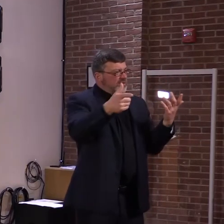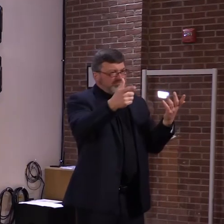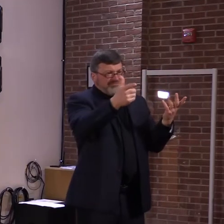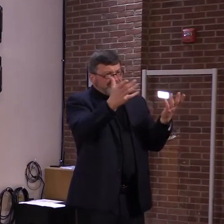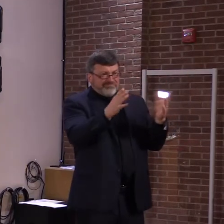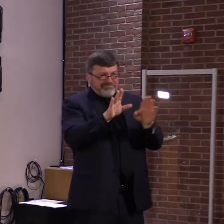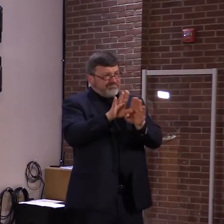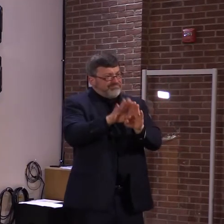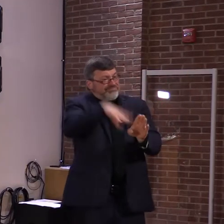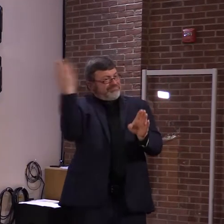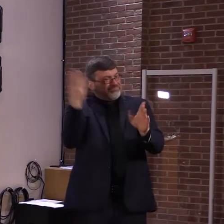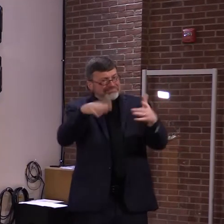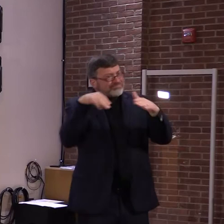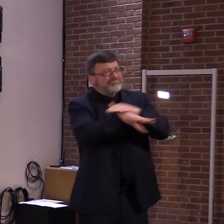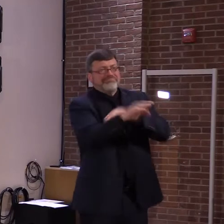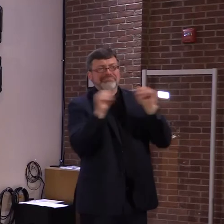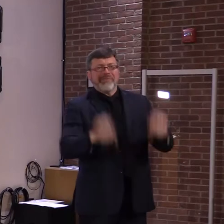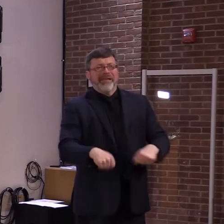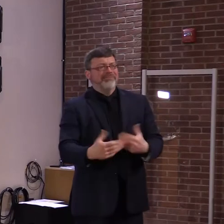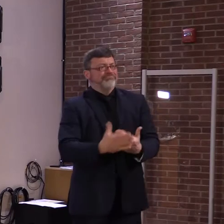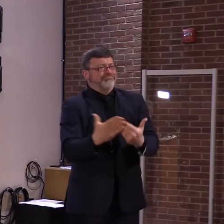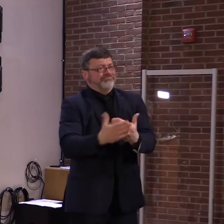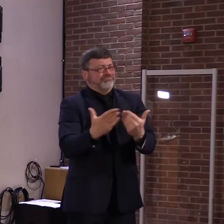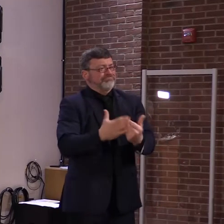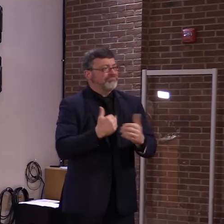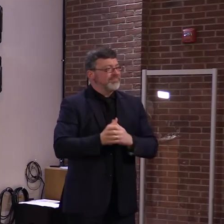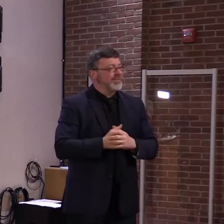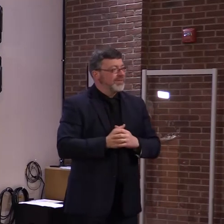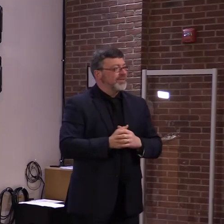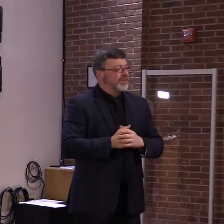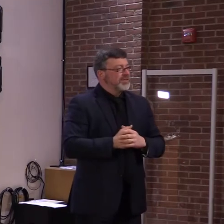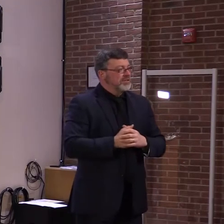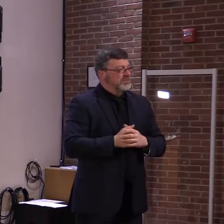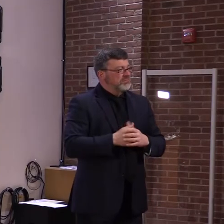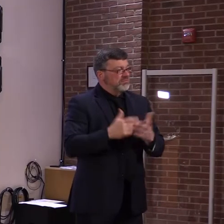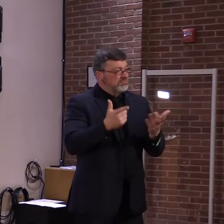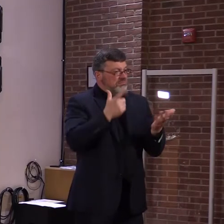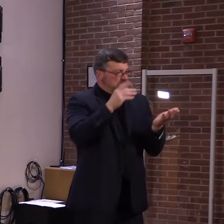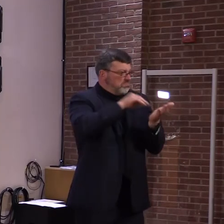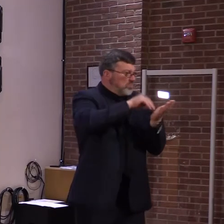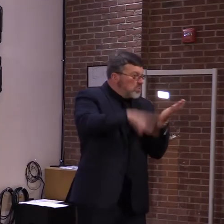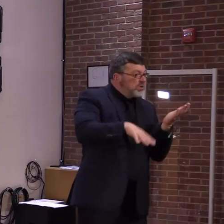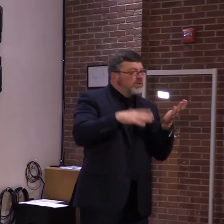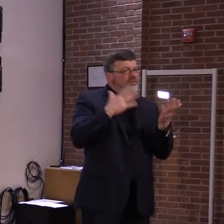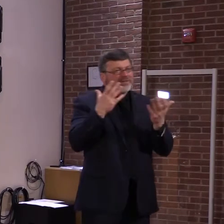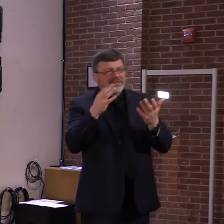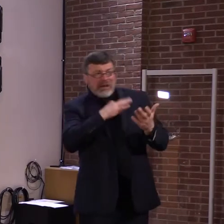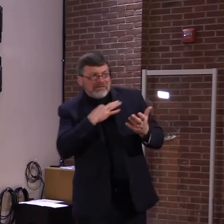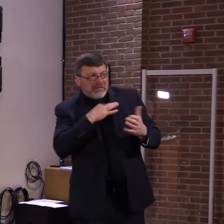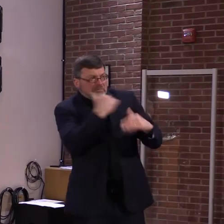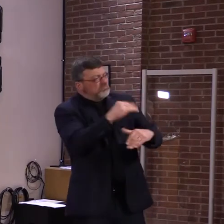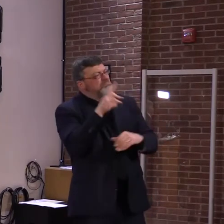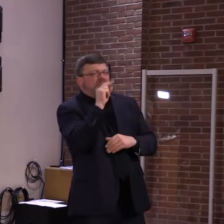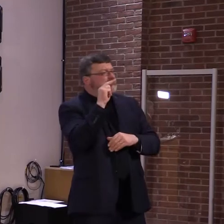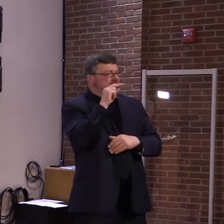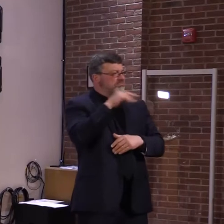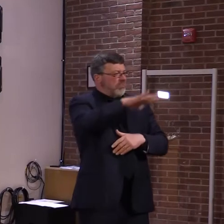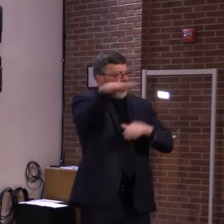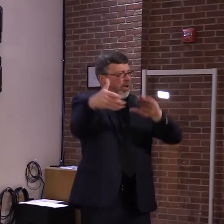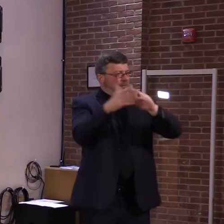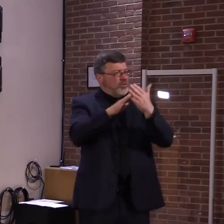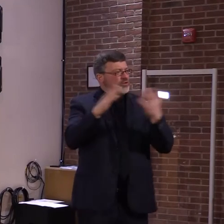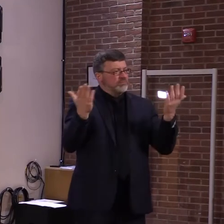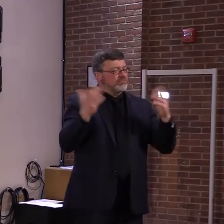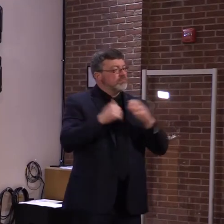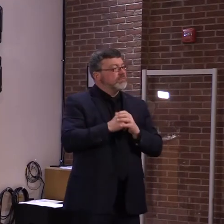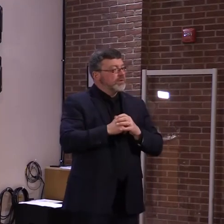So I'm probably going to report to you that they've been going fairly well. And then I guess probably a follow-up